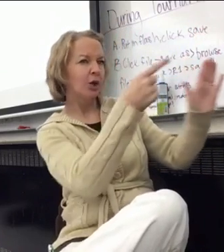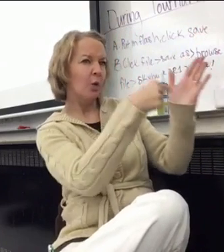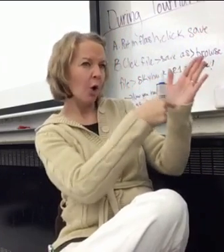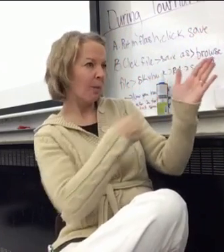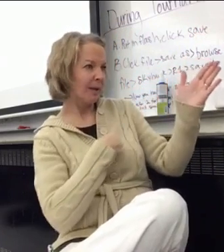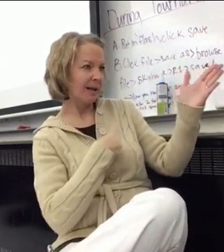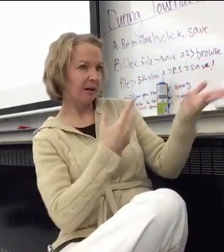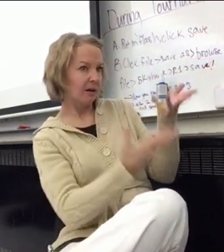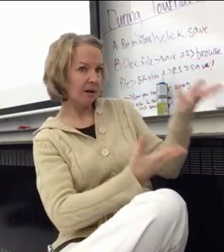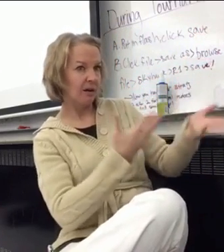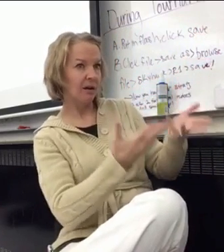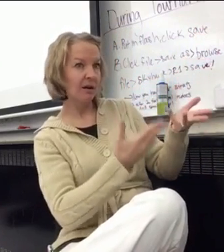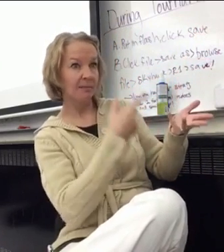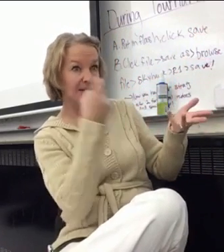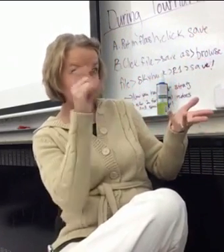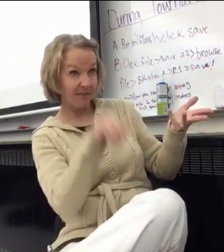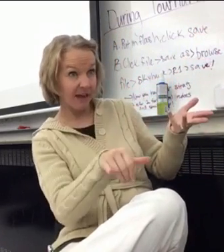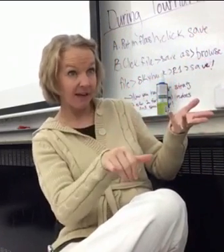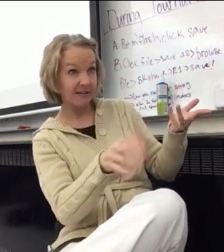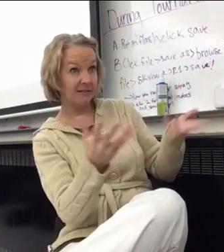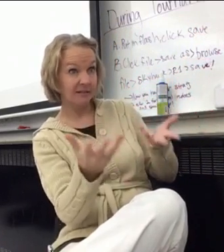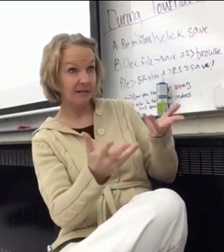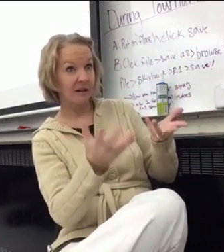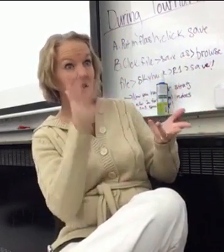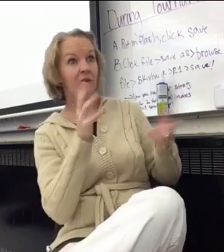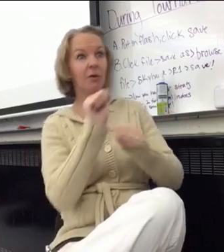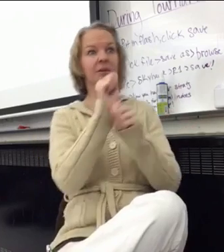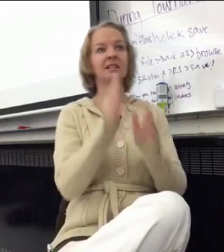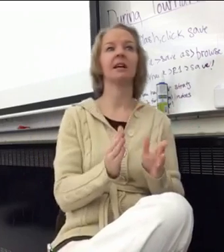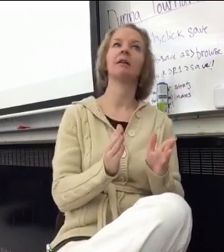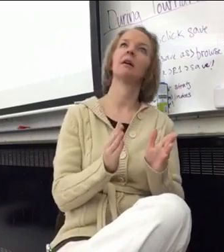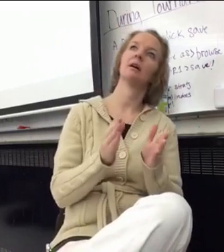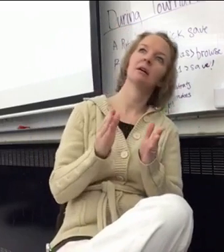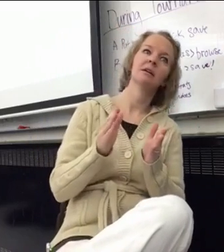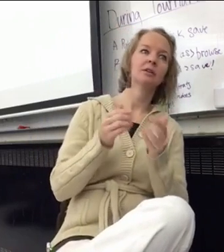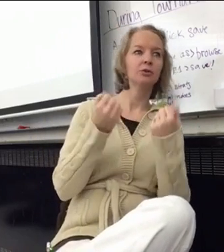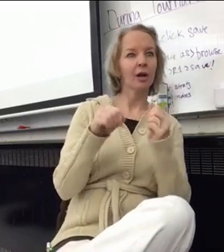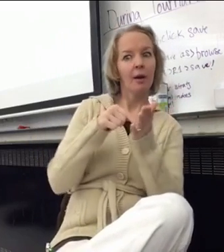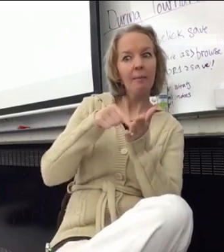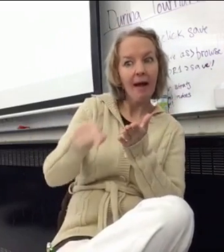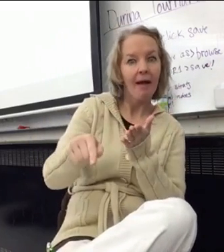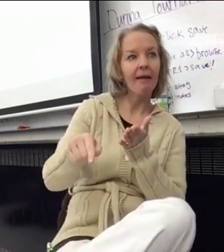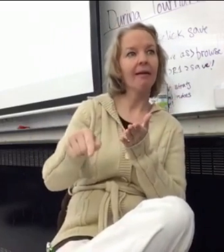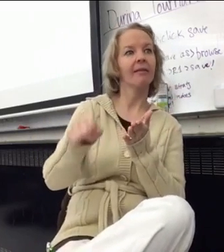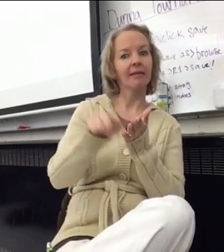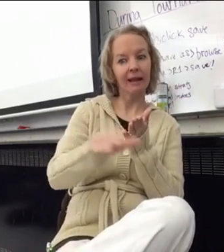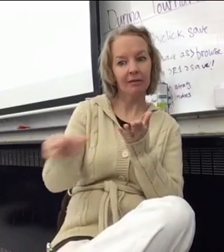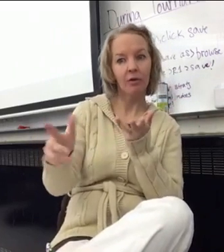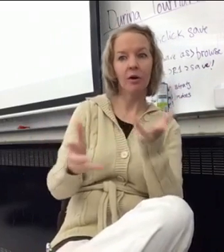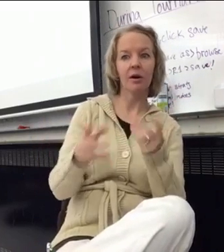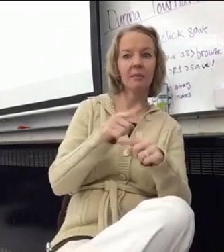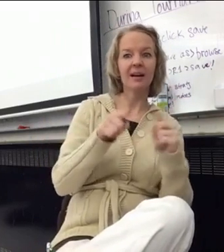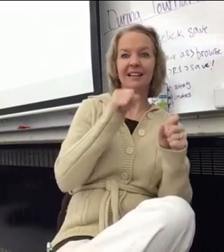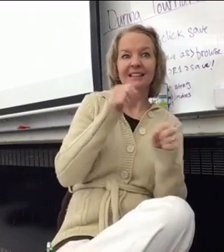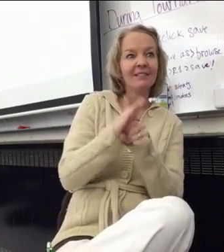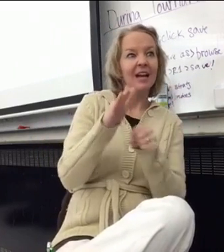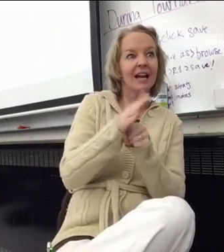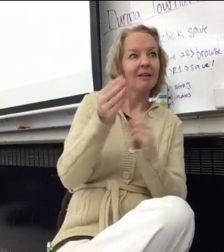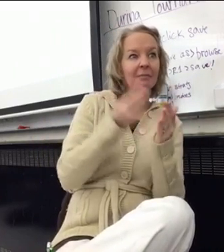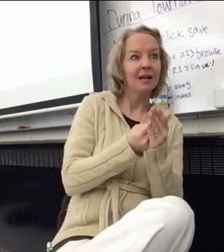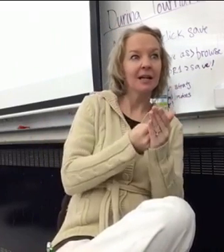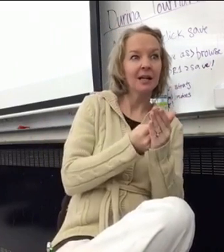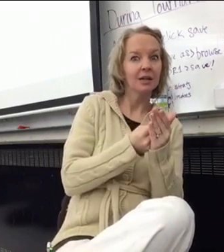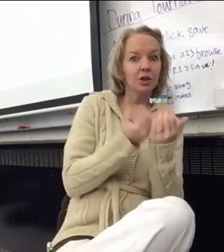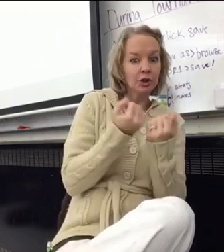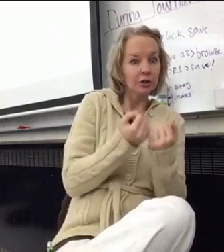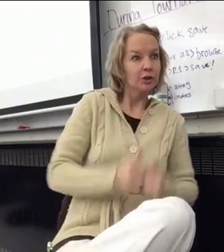some debts? Because of that, the former slave now has to pay back his landlord. He doesn't have enough money in order to be able